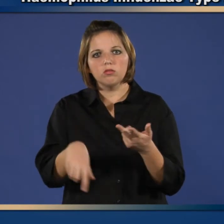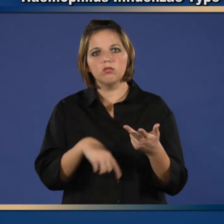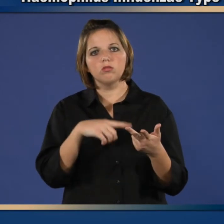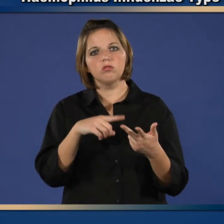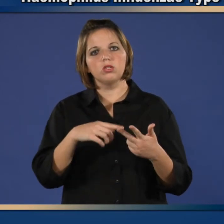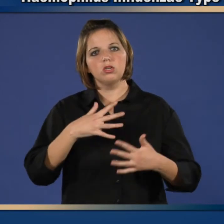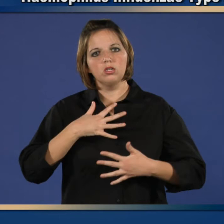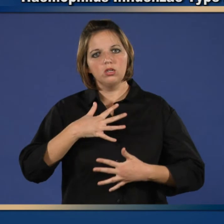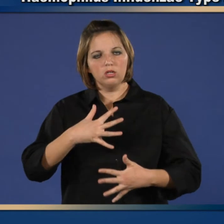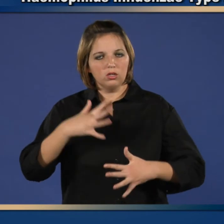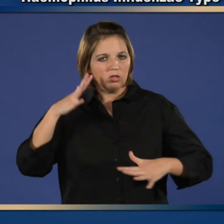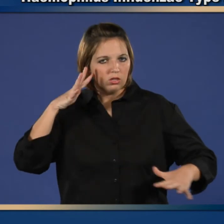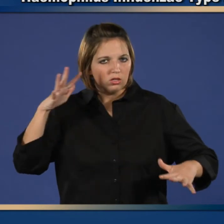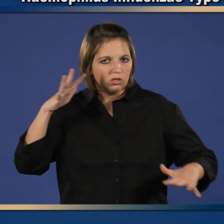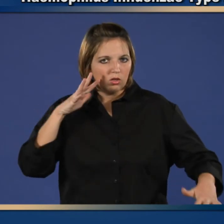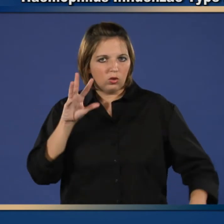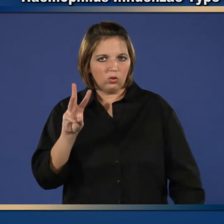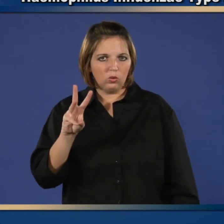hives,